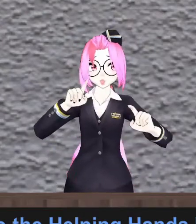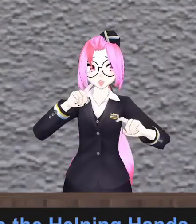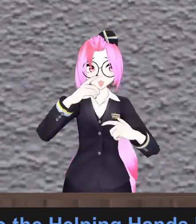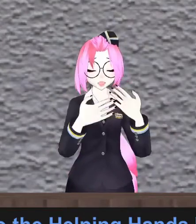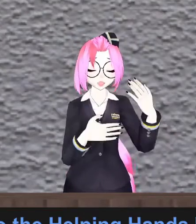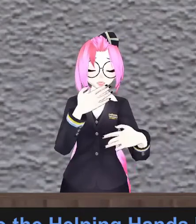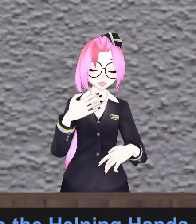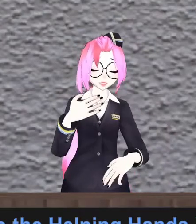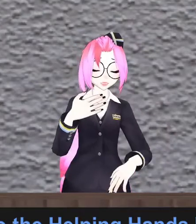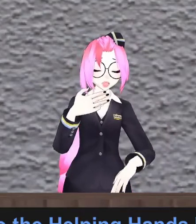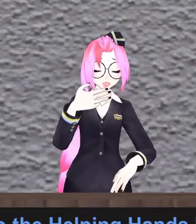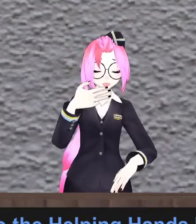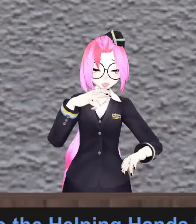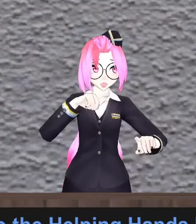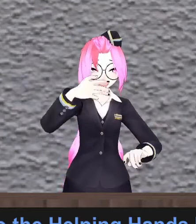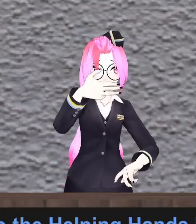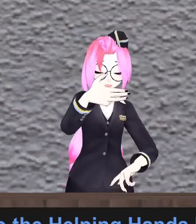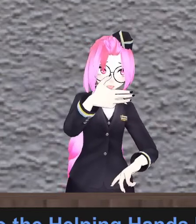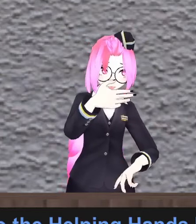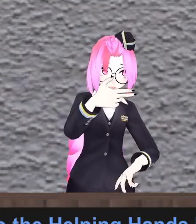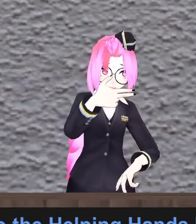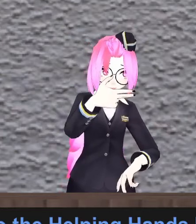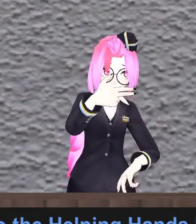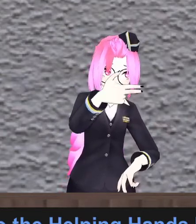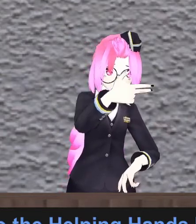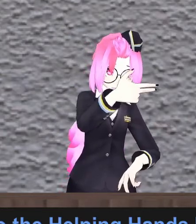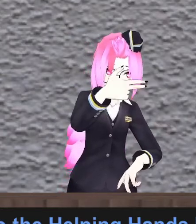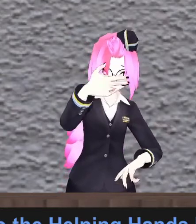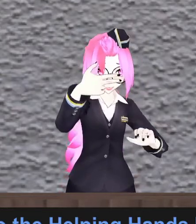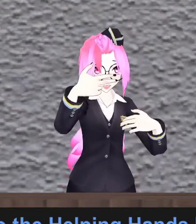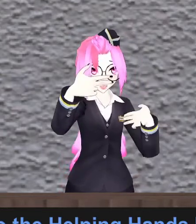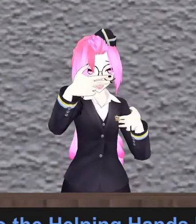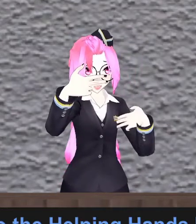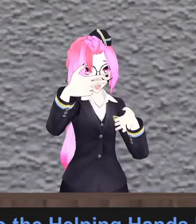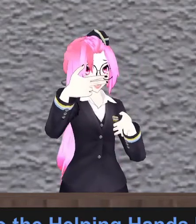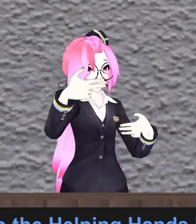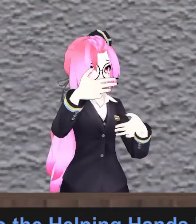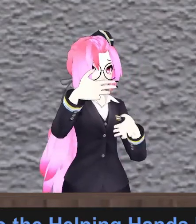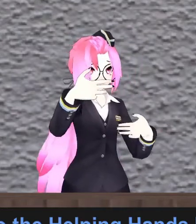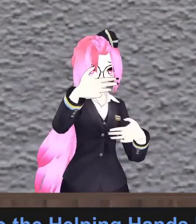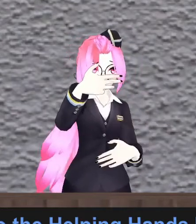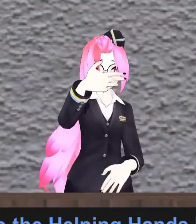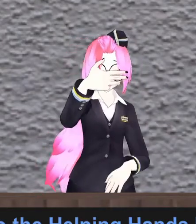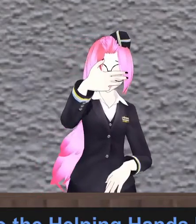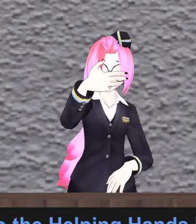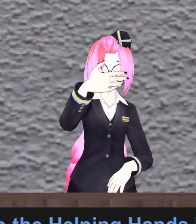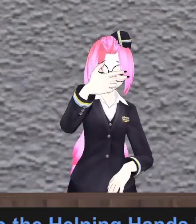So different hand shapes for different things. So animals is this. This is animals. And the reason why is